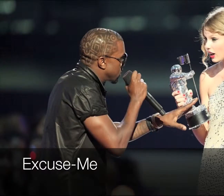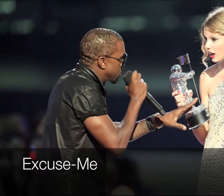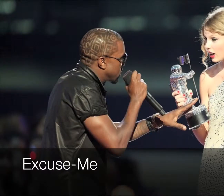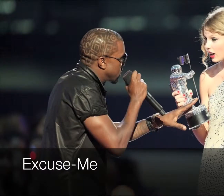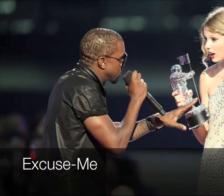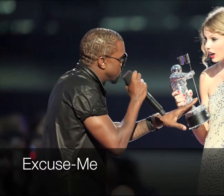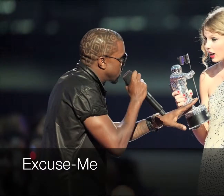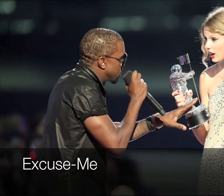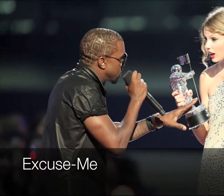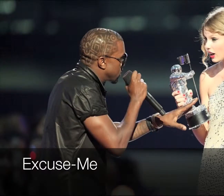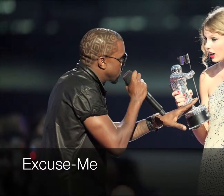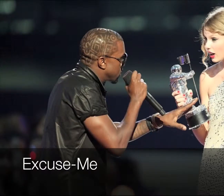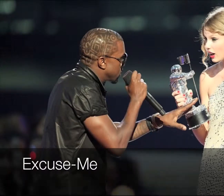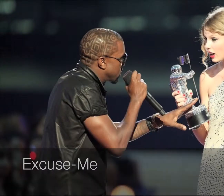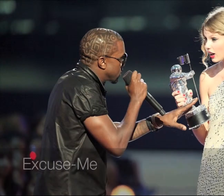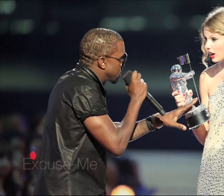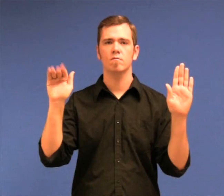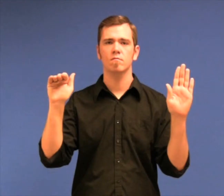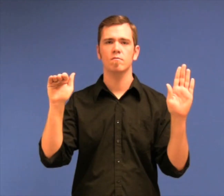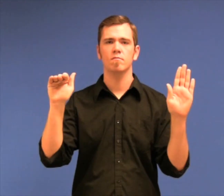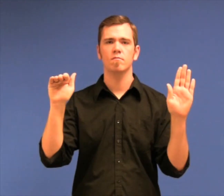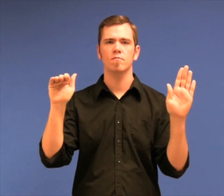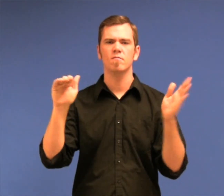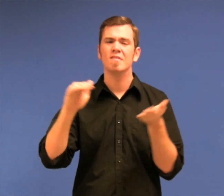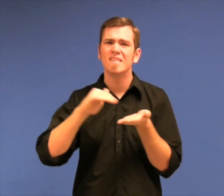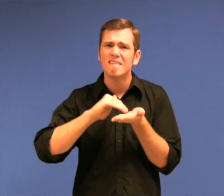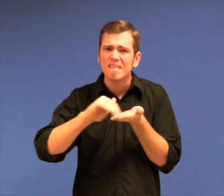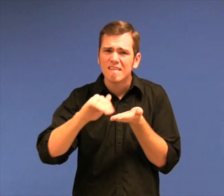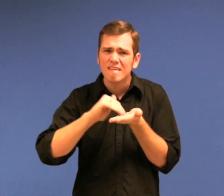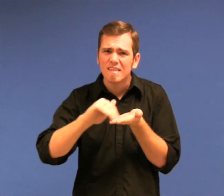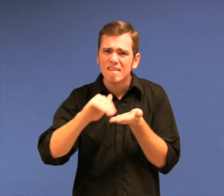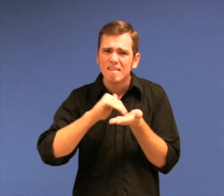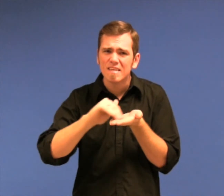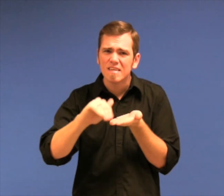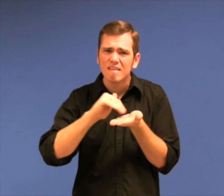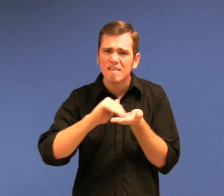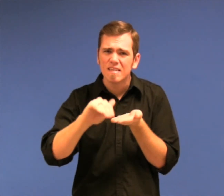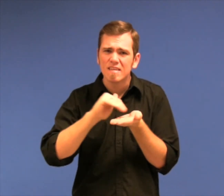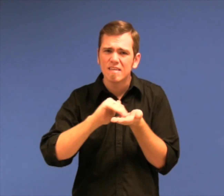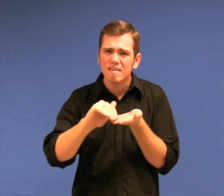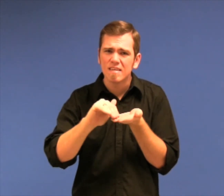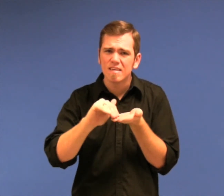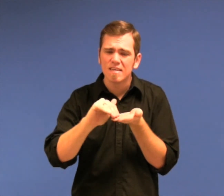excuse me, a very important sign in the deaf community, is excuse me.